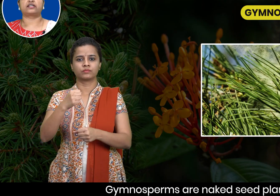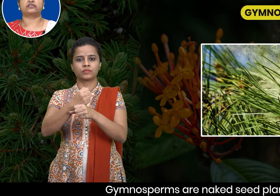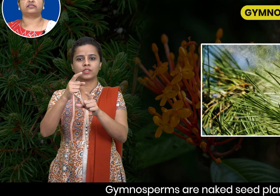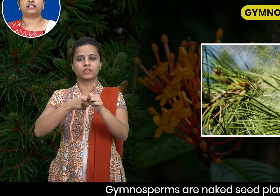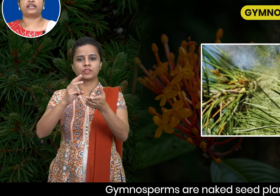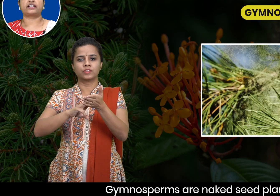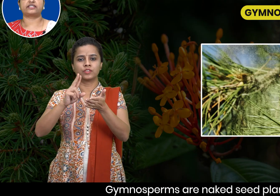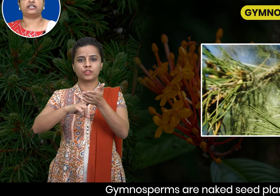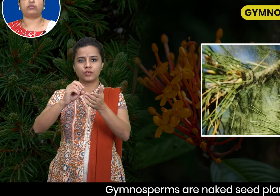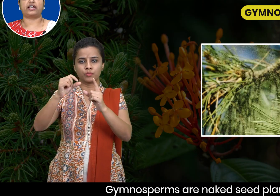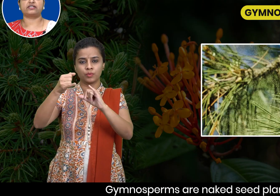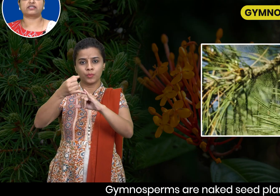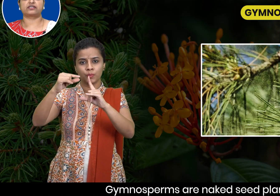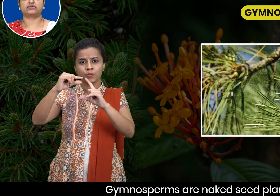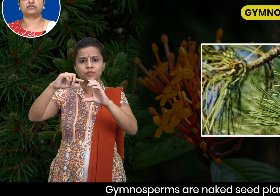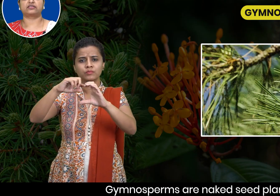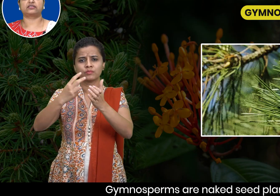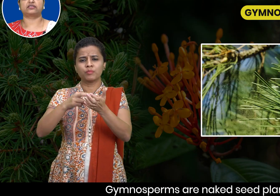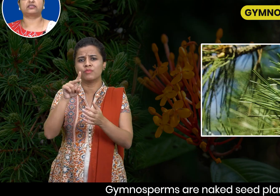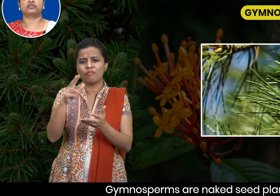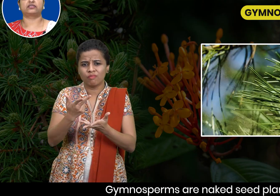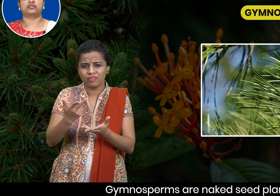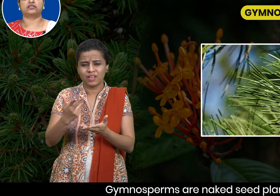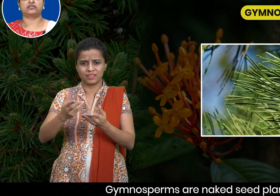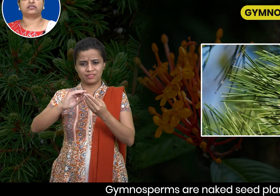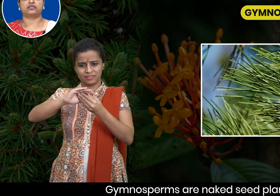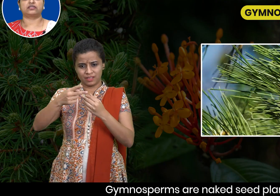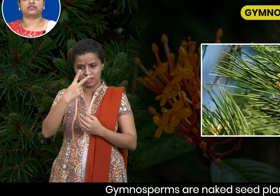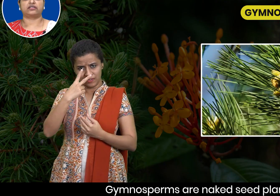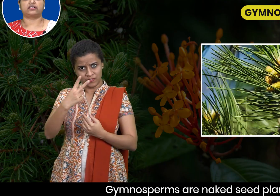Gymnosperms are naked seed plants.